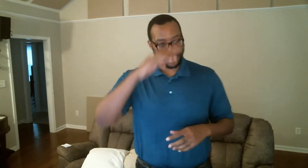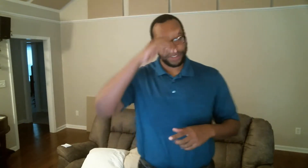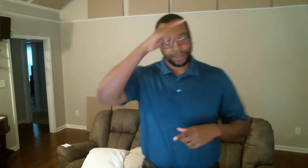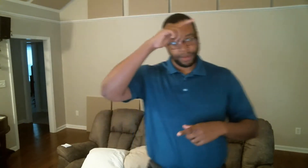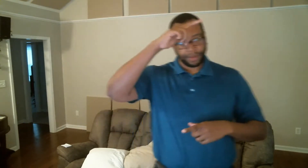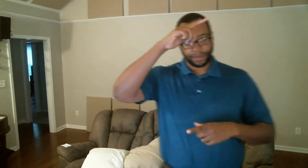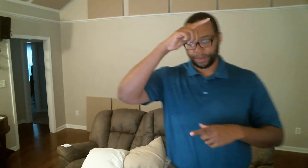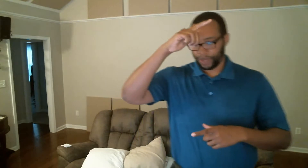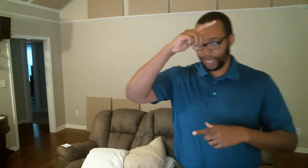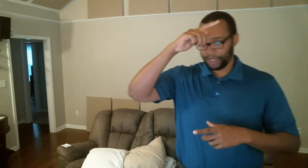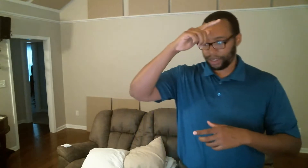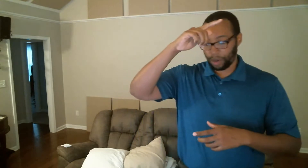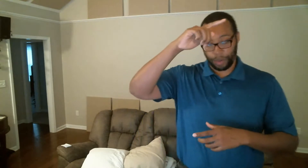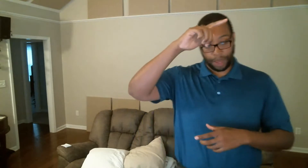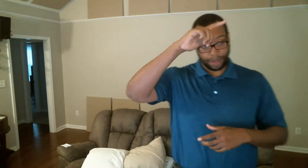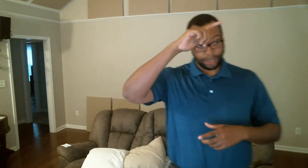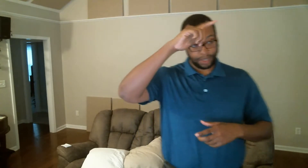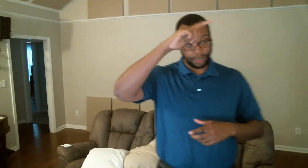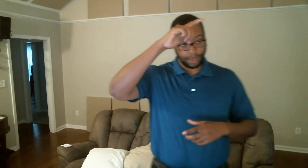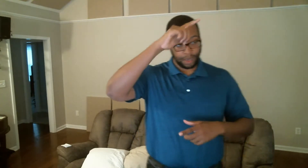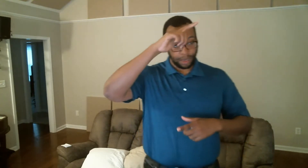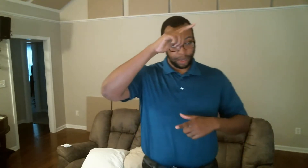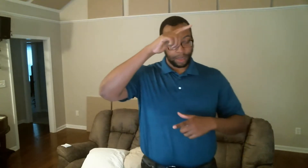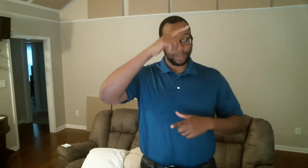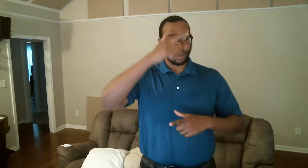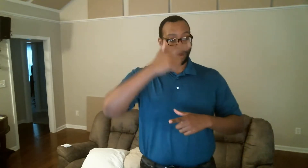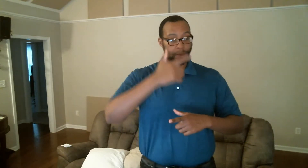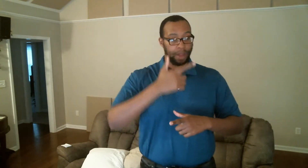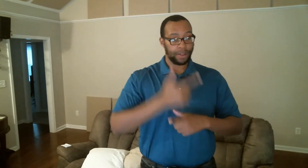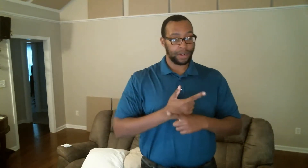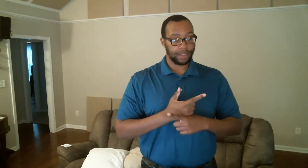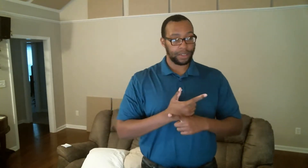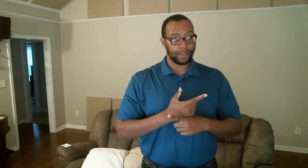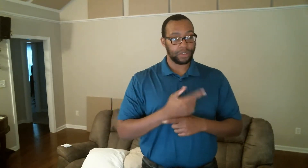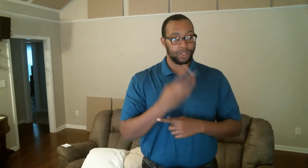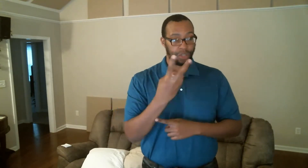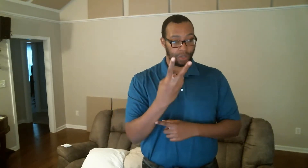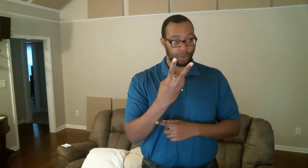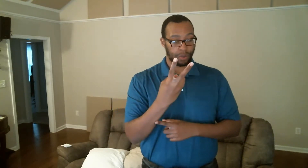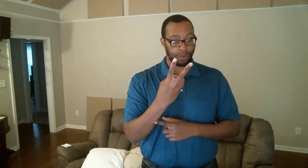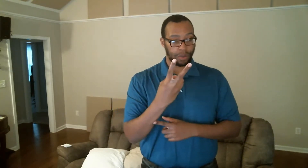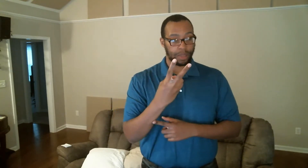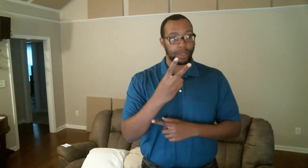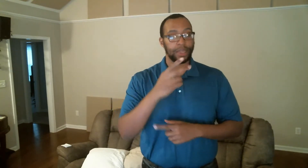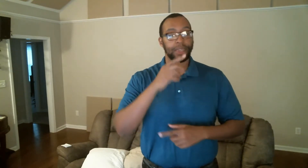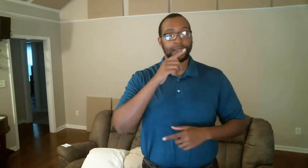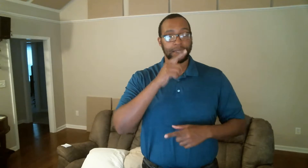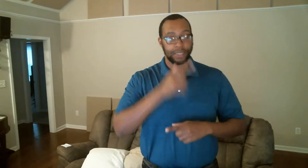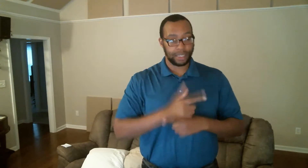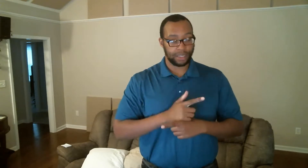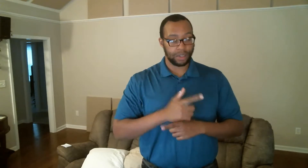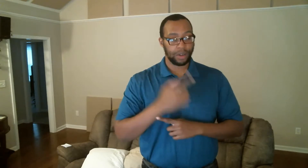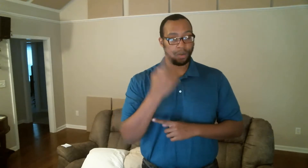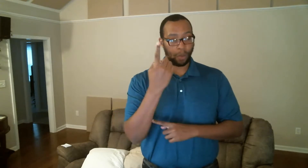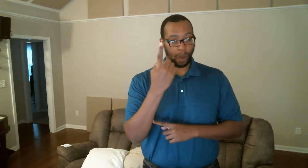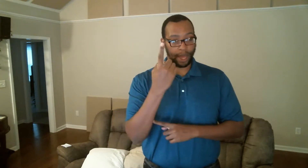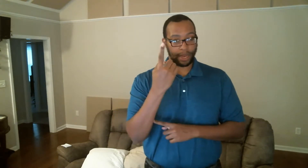Brothers. Okay. So brothers. So brother 2, sister 1.